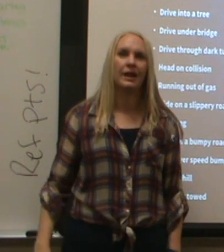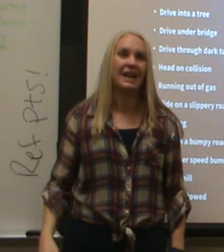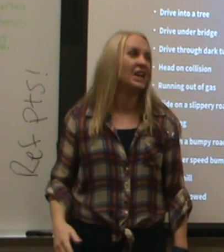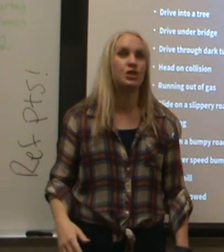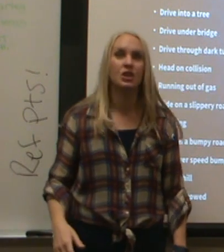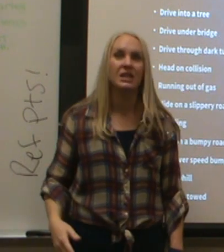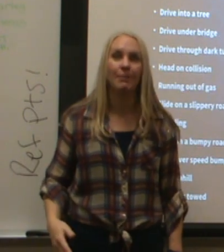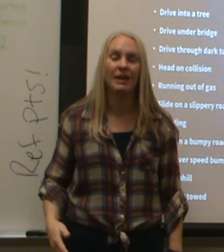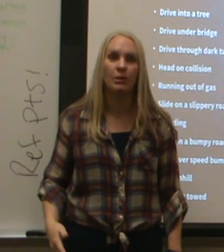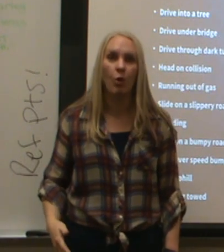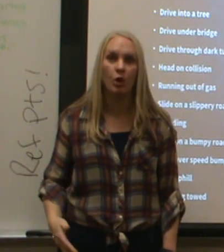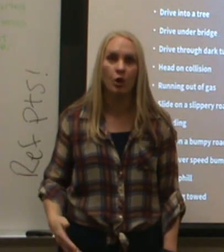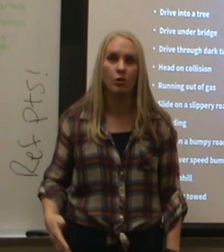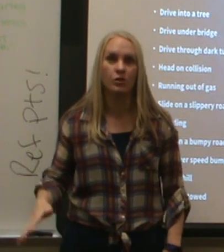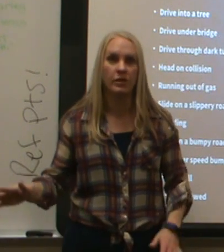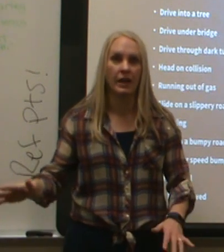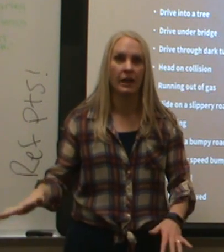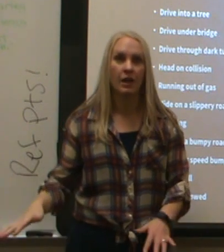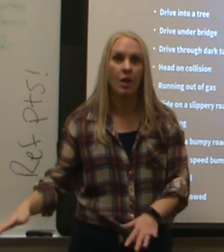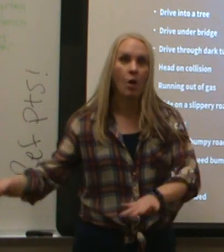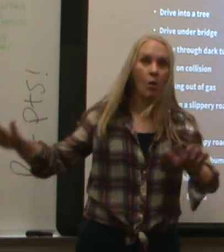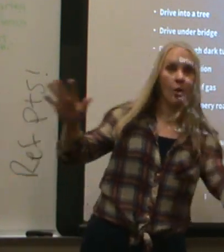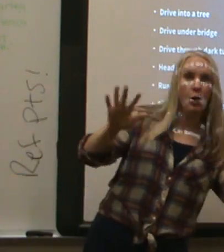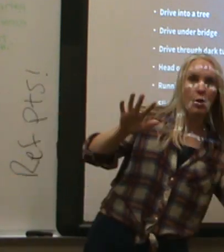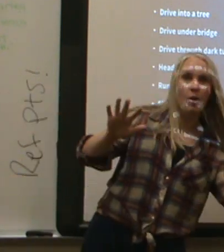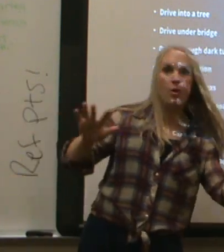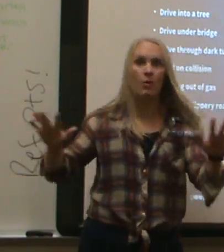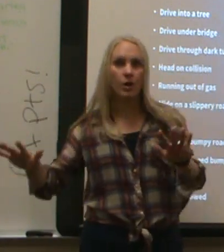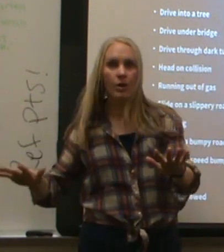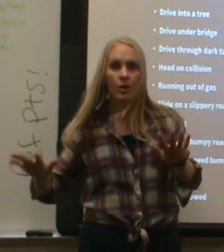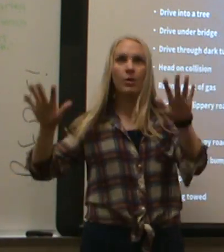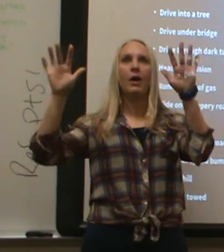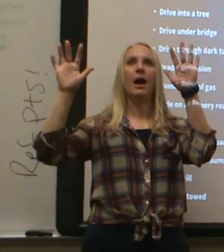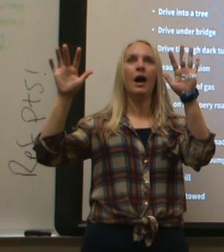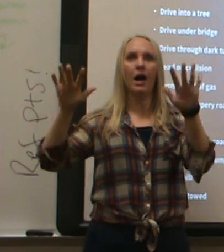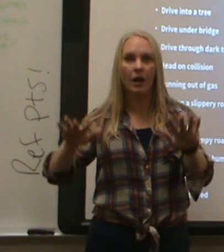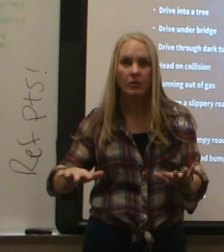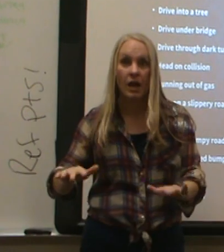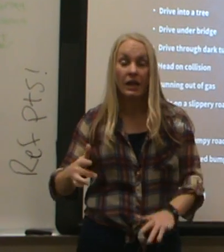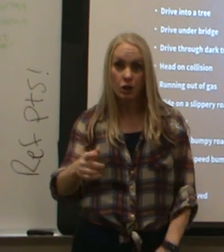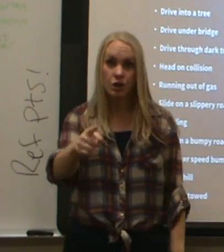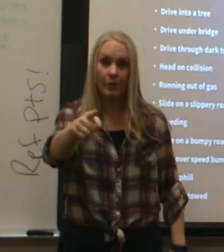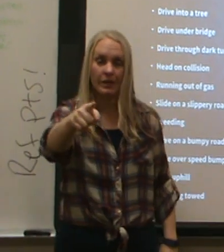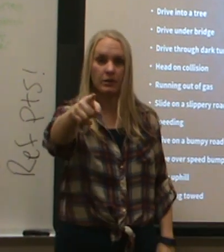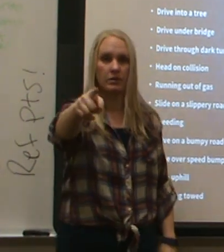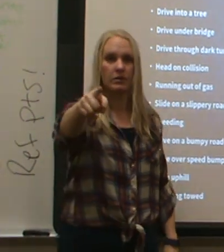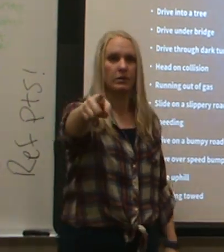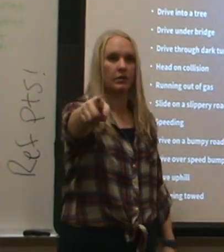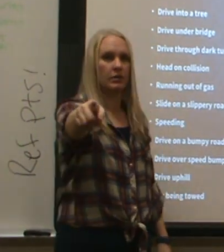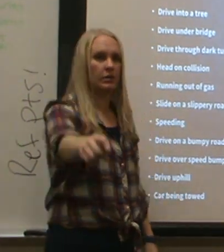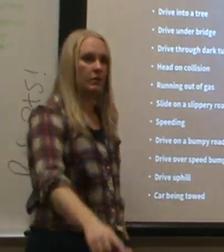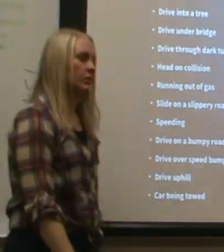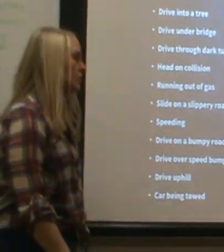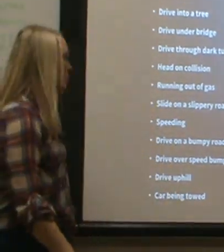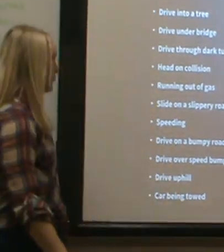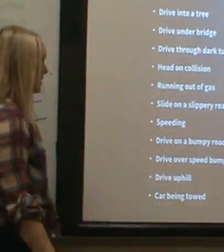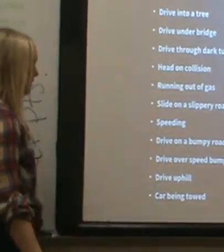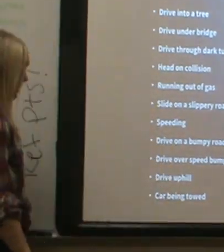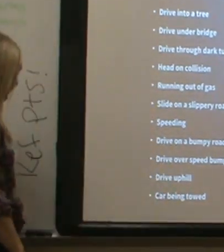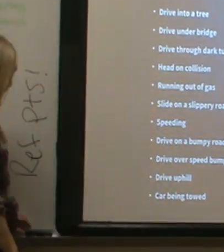right? It's just like playing the roller coaster thing. Woo, woo, woo. Do it. Bring it to life.